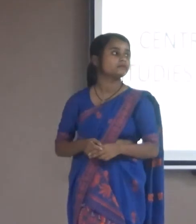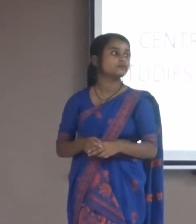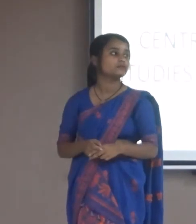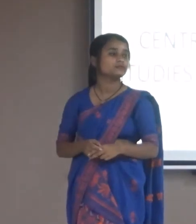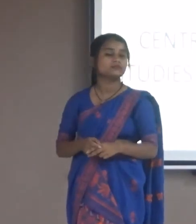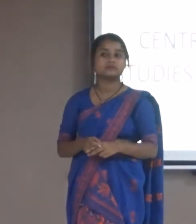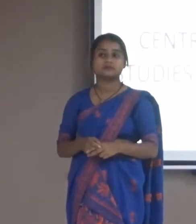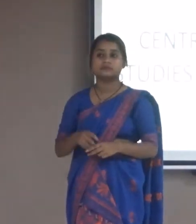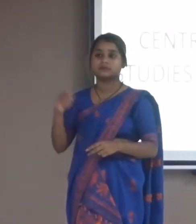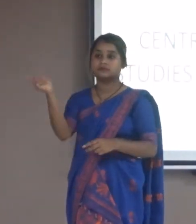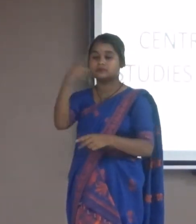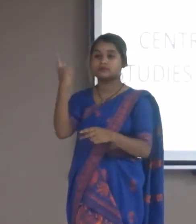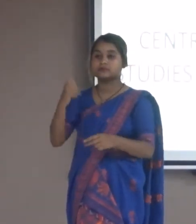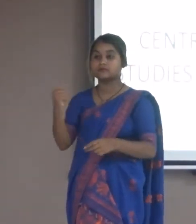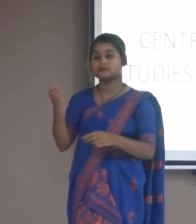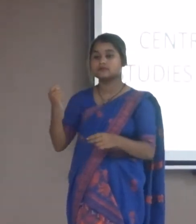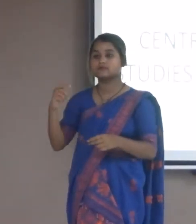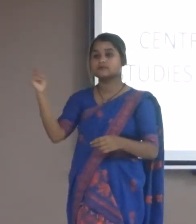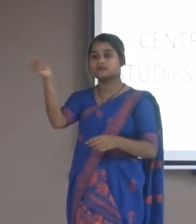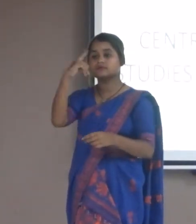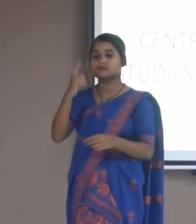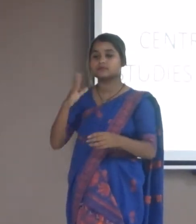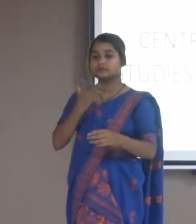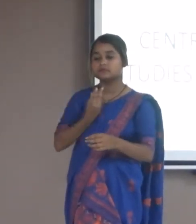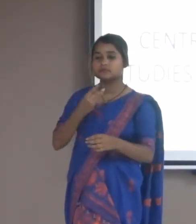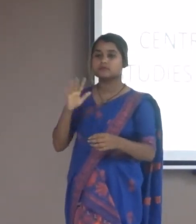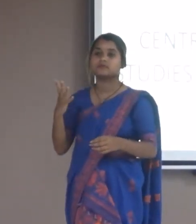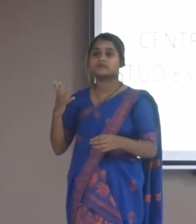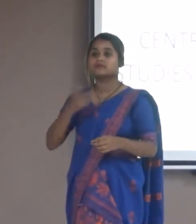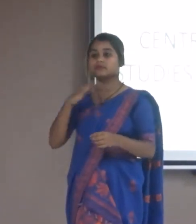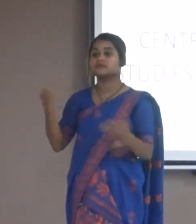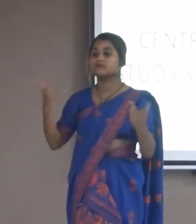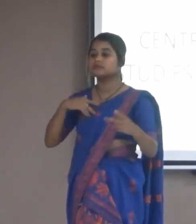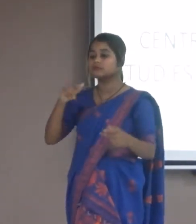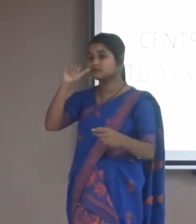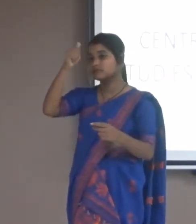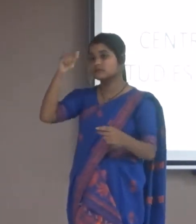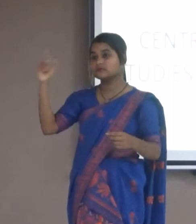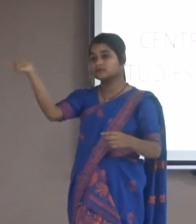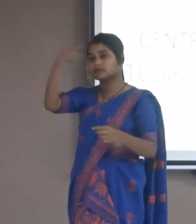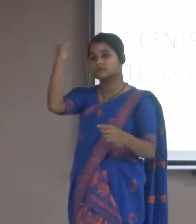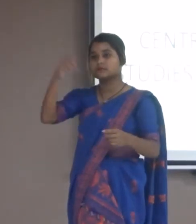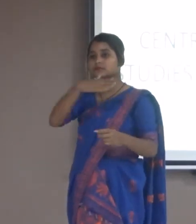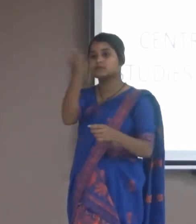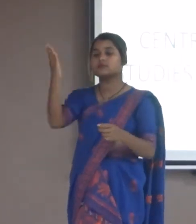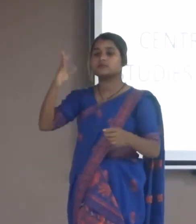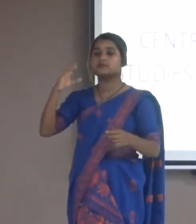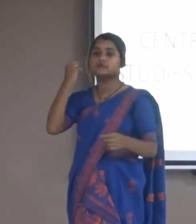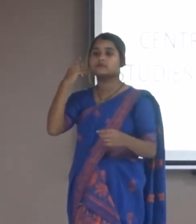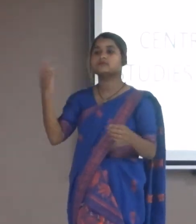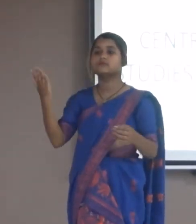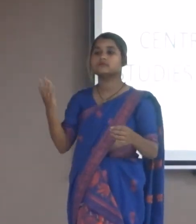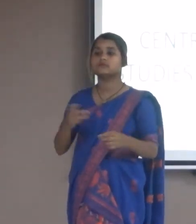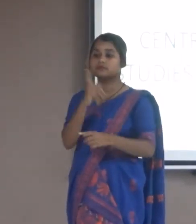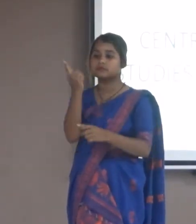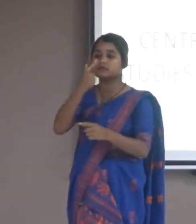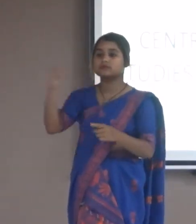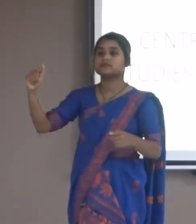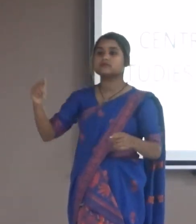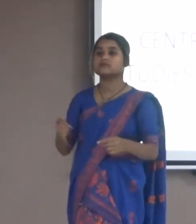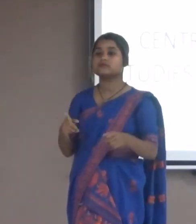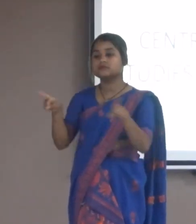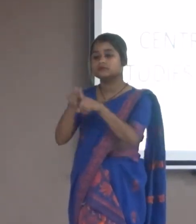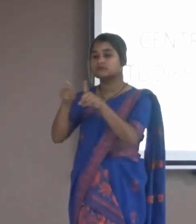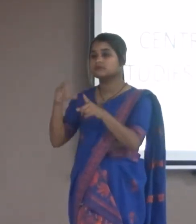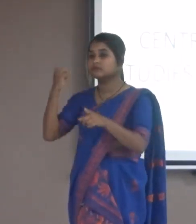charity. It is not charity. They are citizens of this country. And as citizens of this country, they have full right, equal